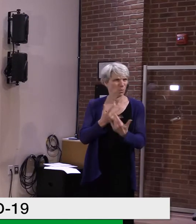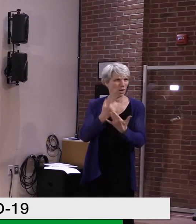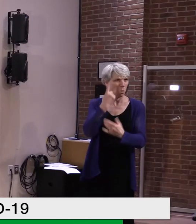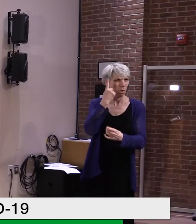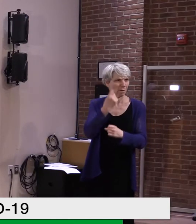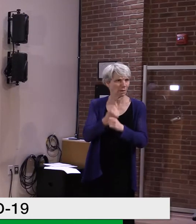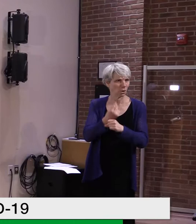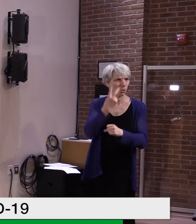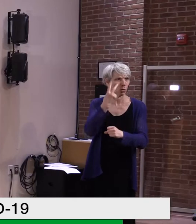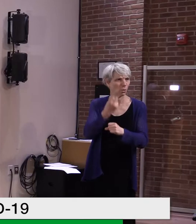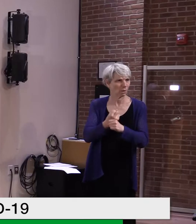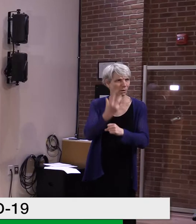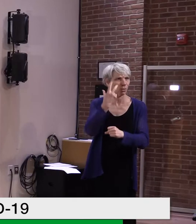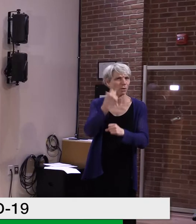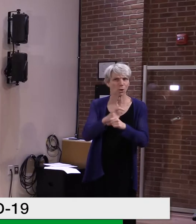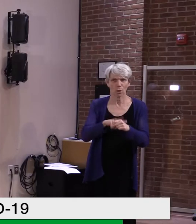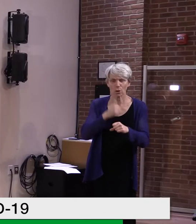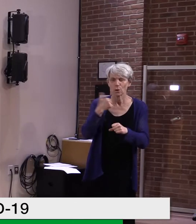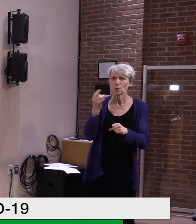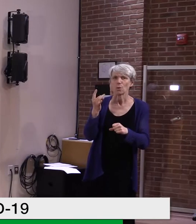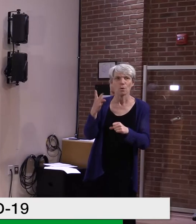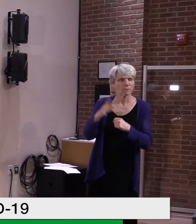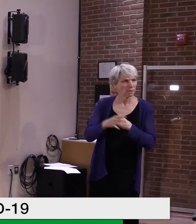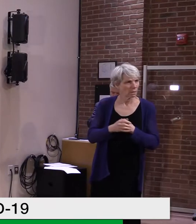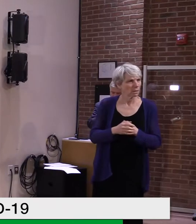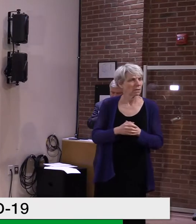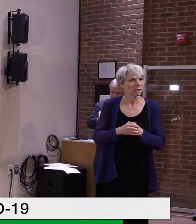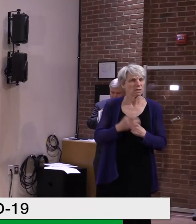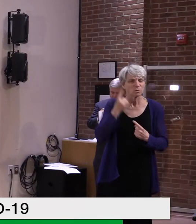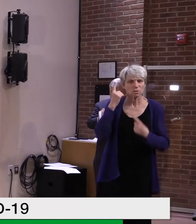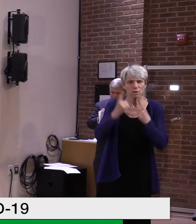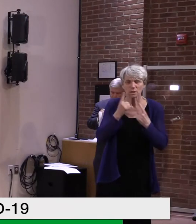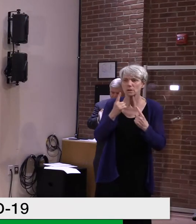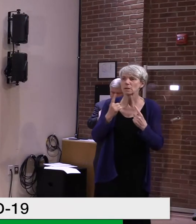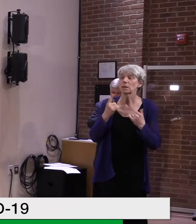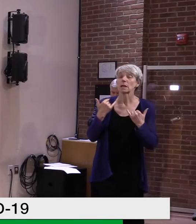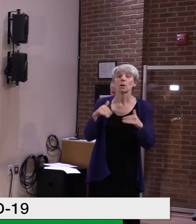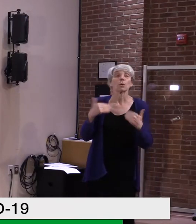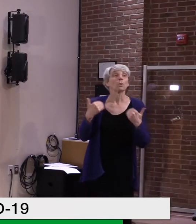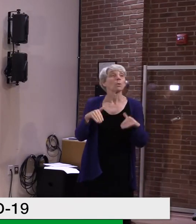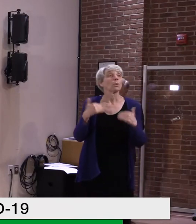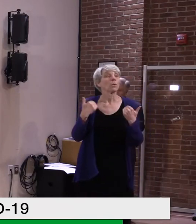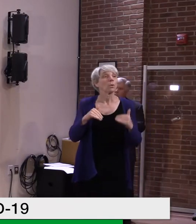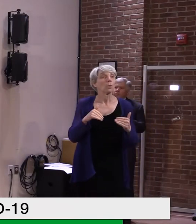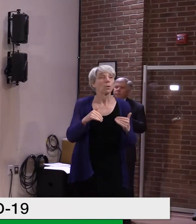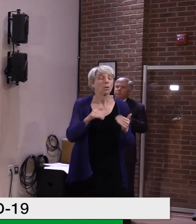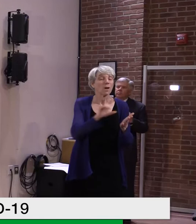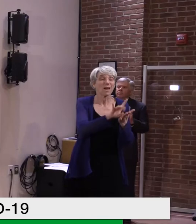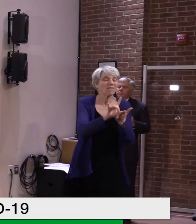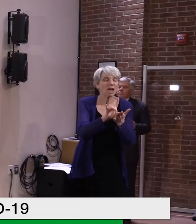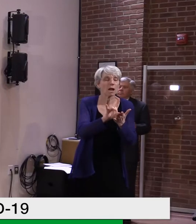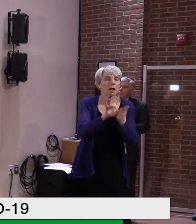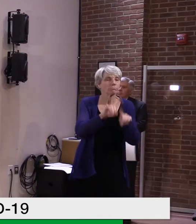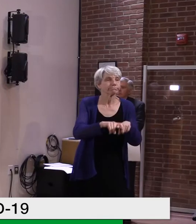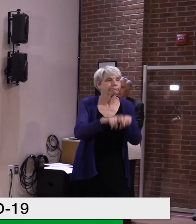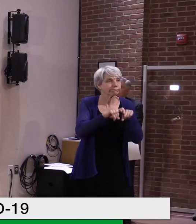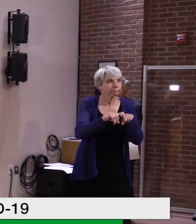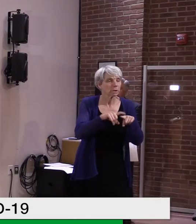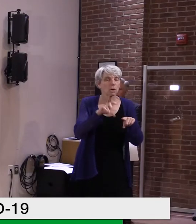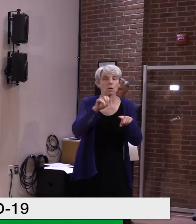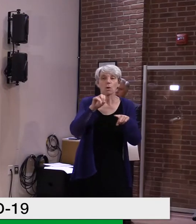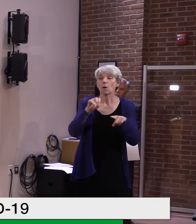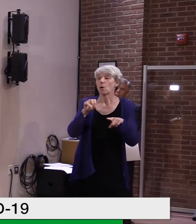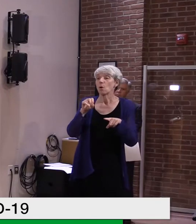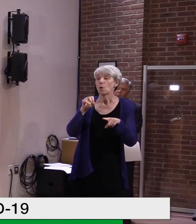that these two events are going to put even further pressure on an already, very